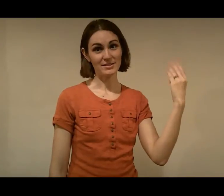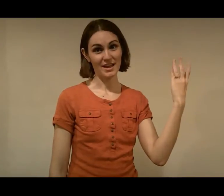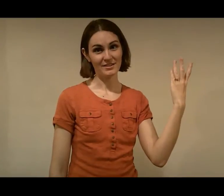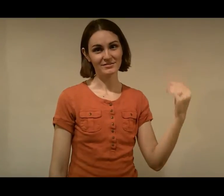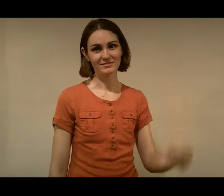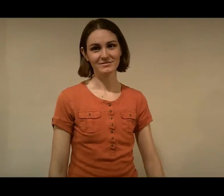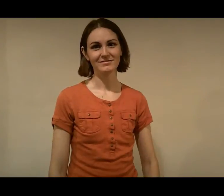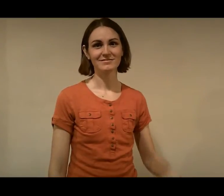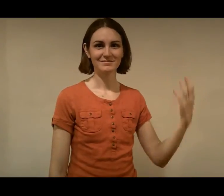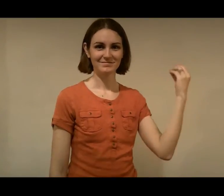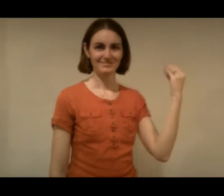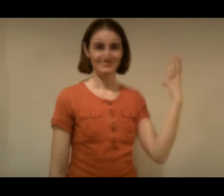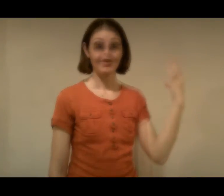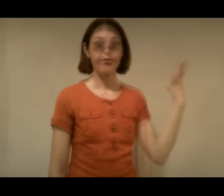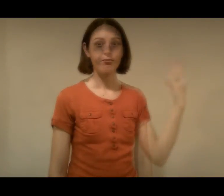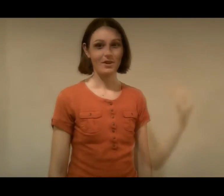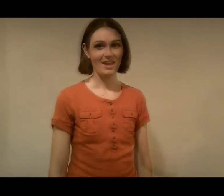Outside. Rain.